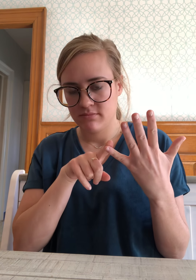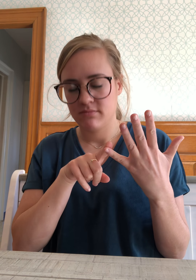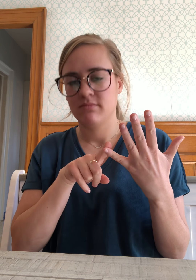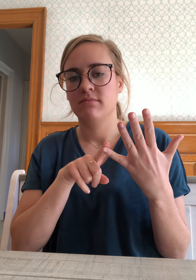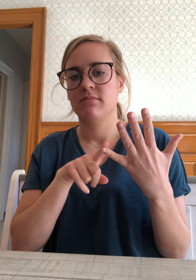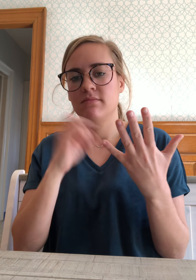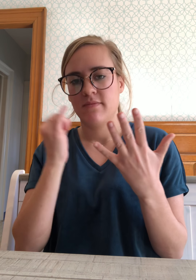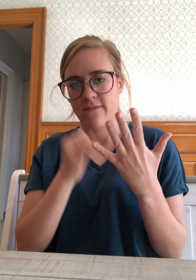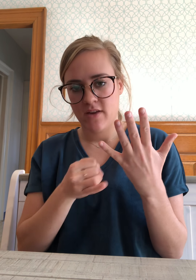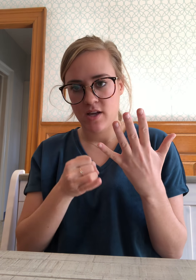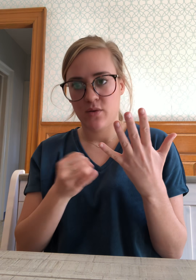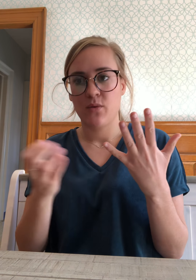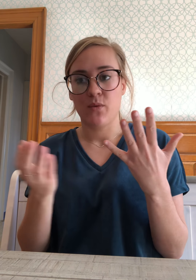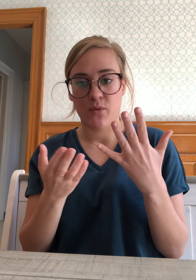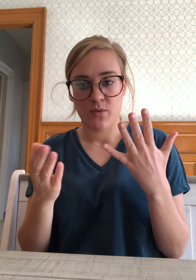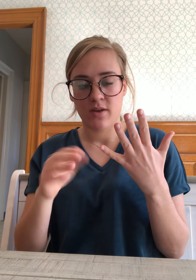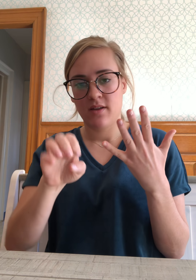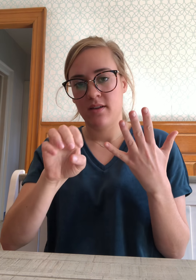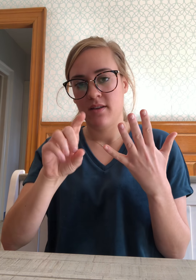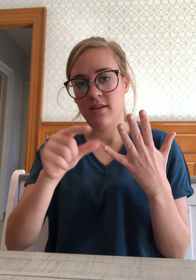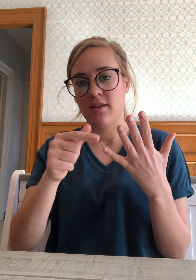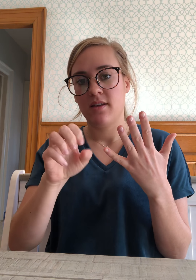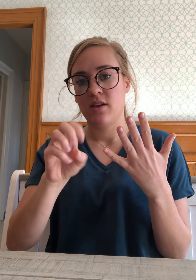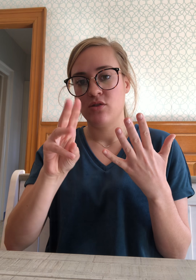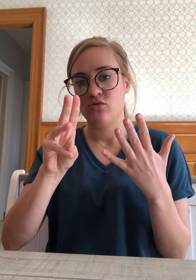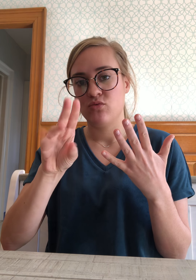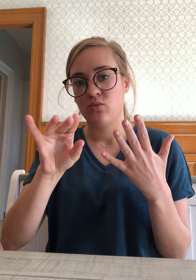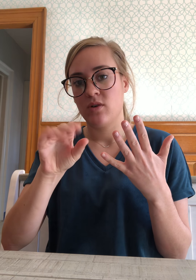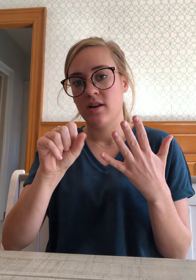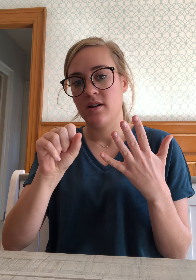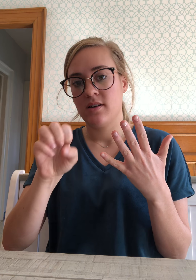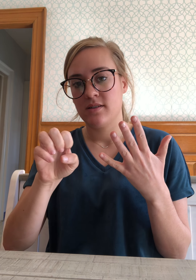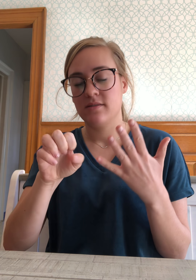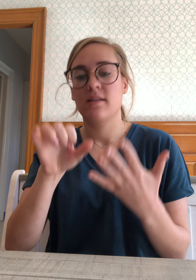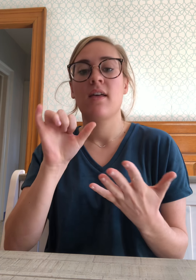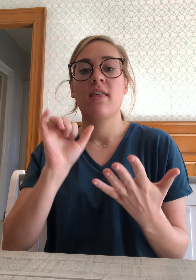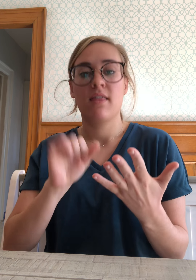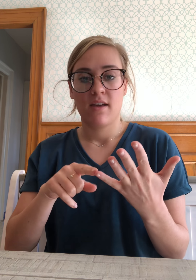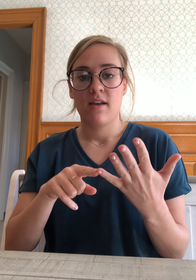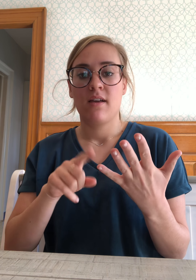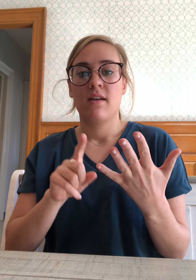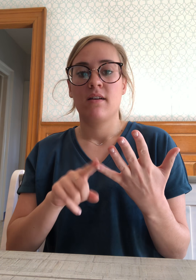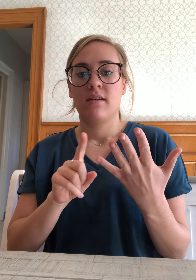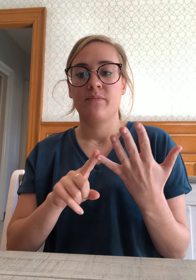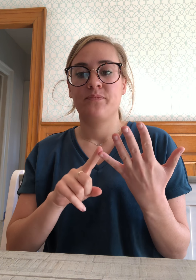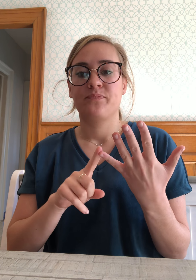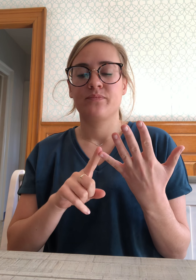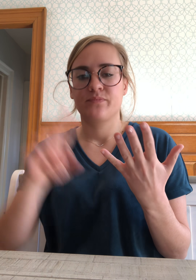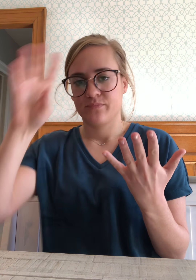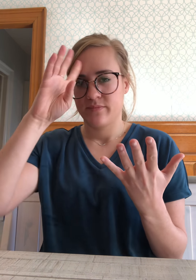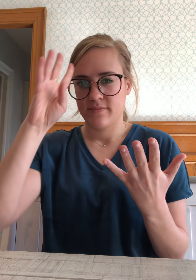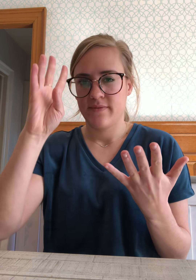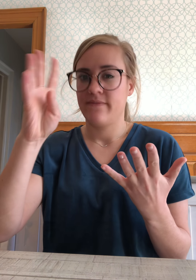with the edgewise appliance. Edgewise appliance was invented, if you will, with a series